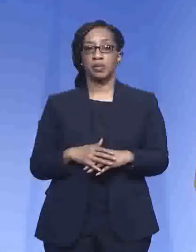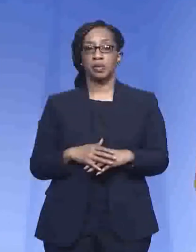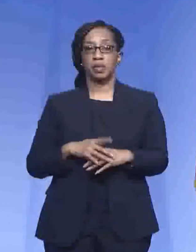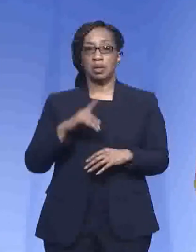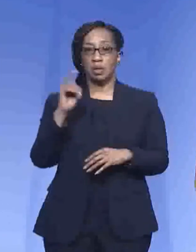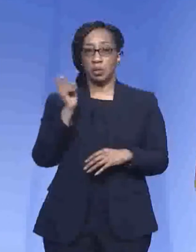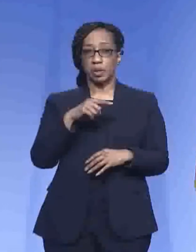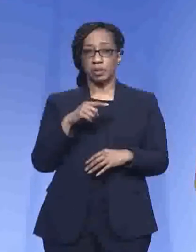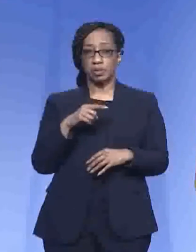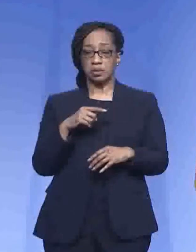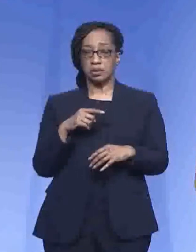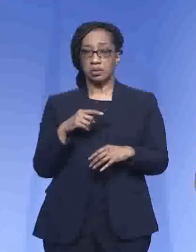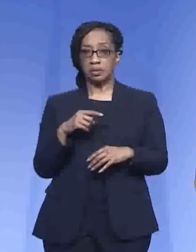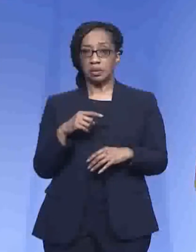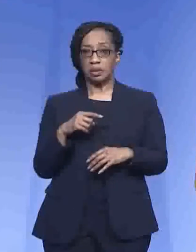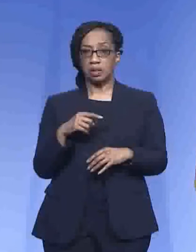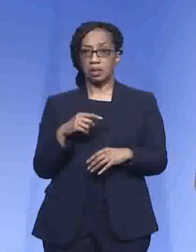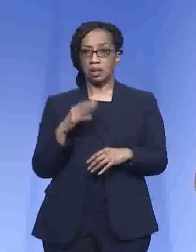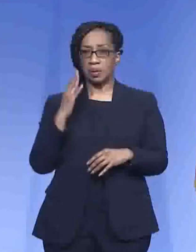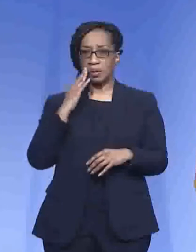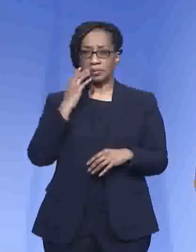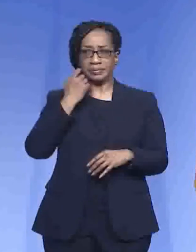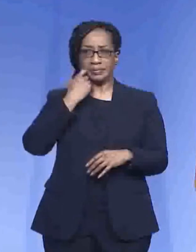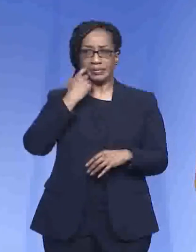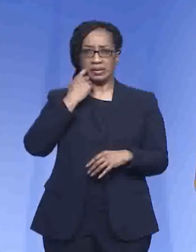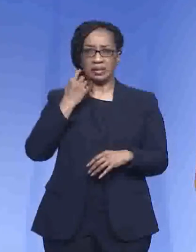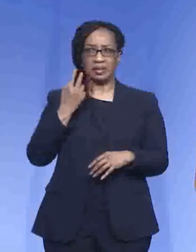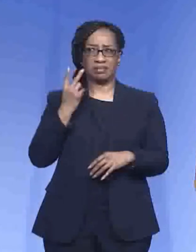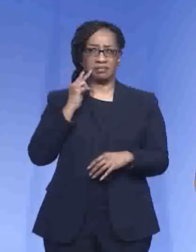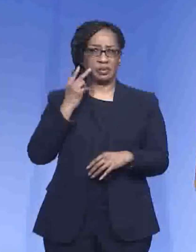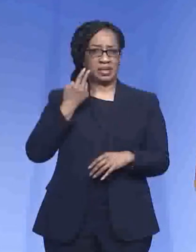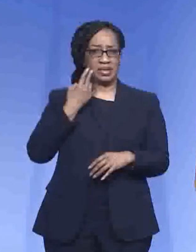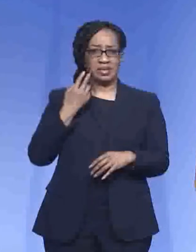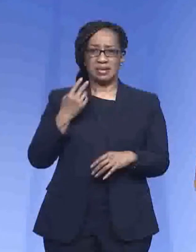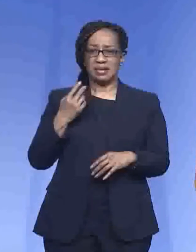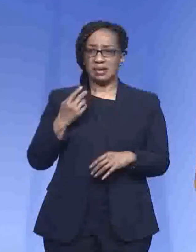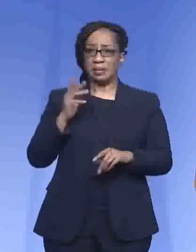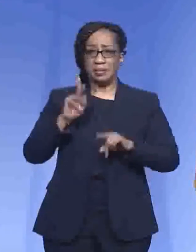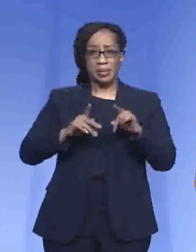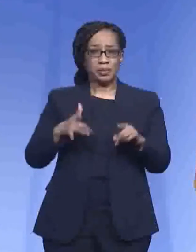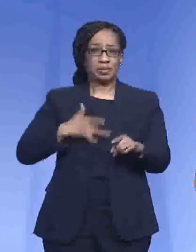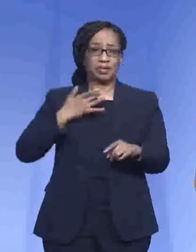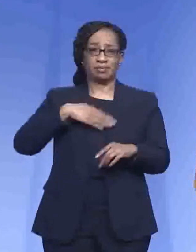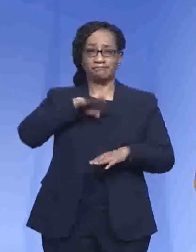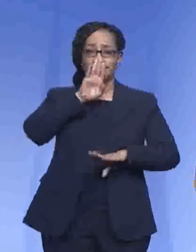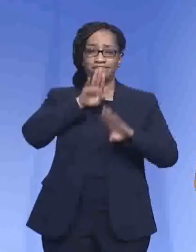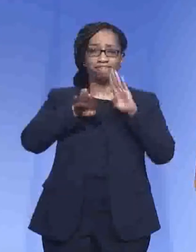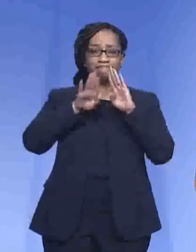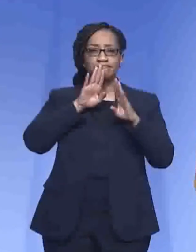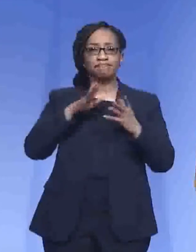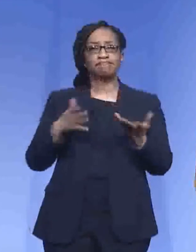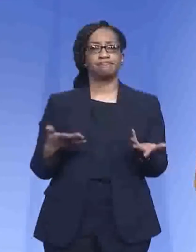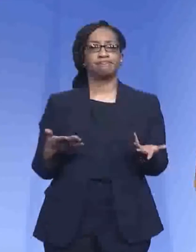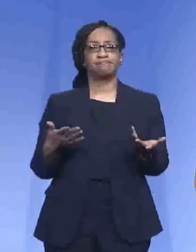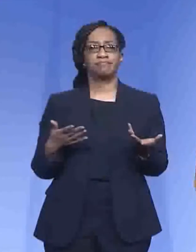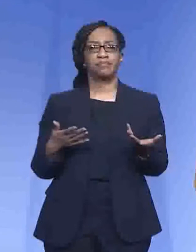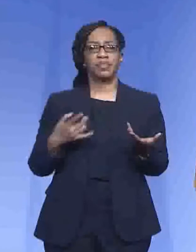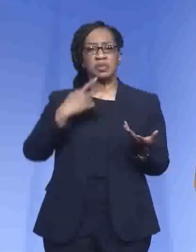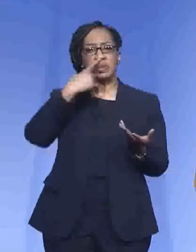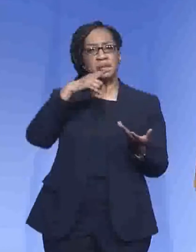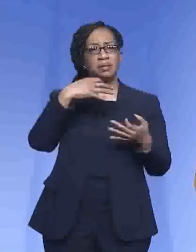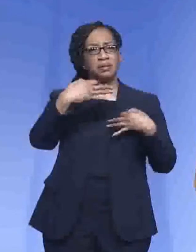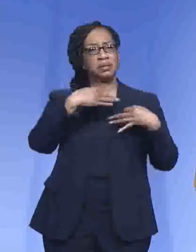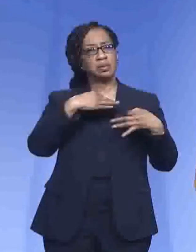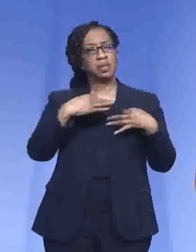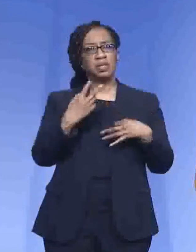Mayor Strickland. I know these last couple of days there's been a lot of frustration from the public. Could you speak on 2 or 3